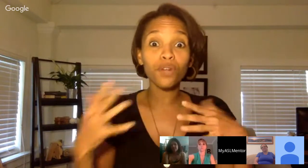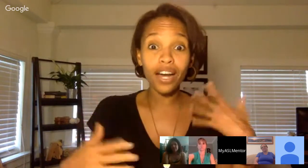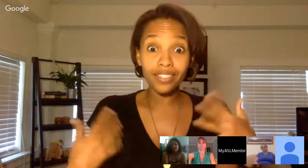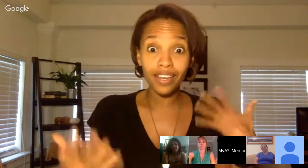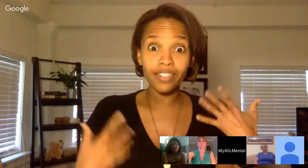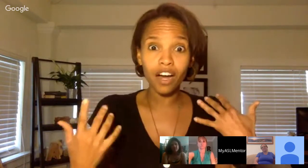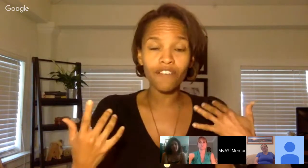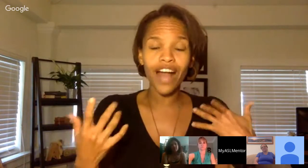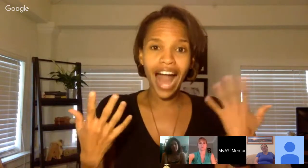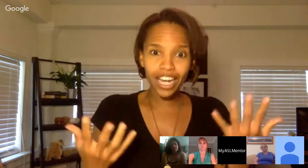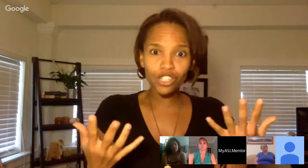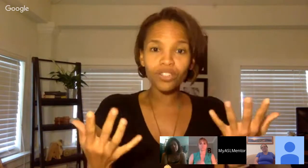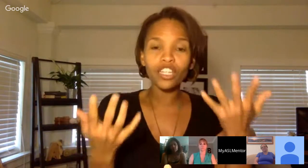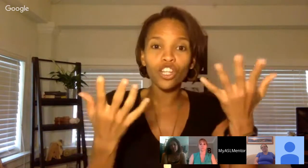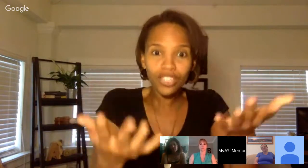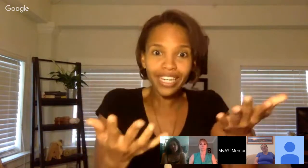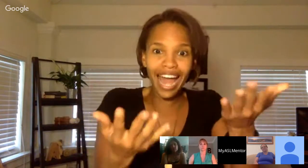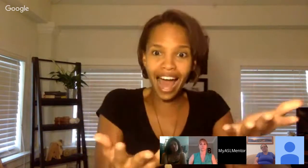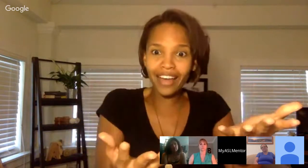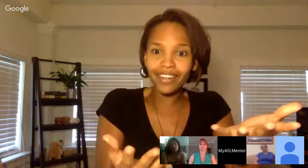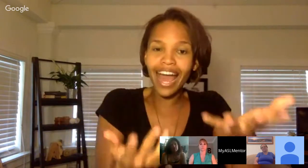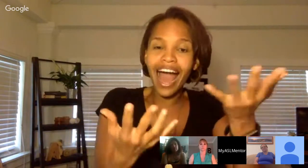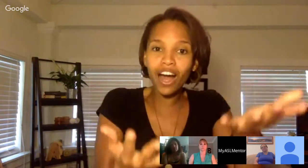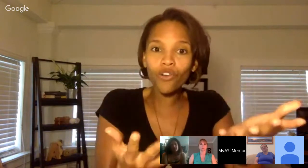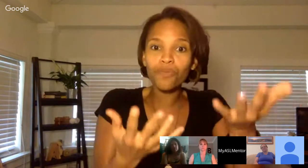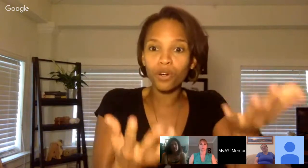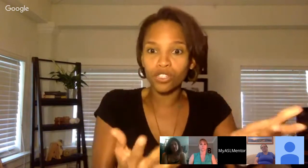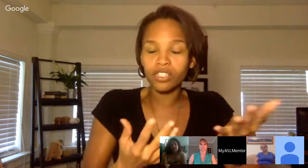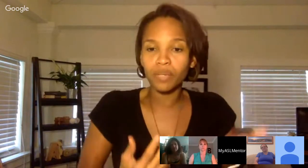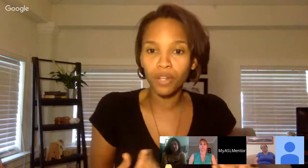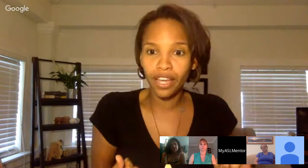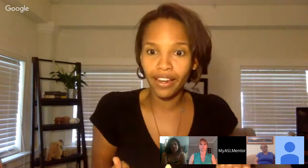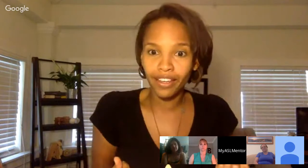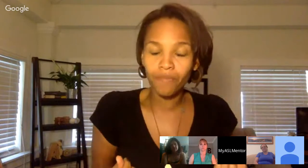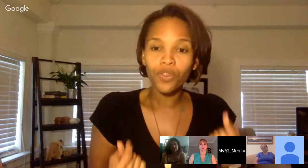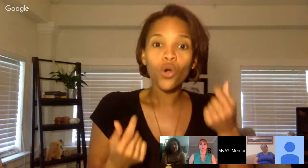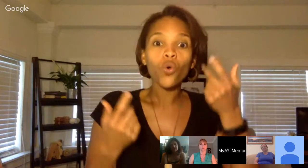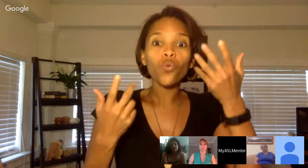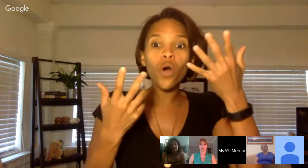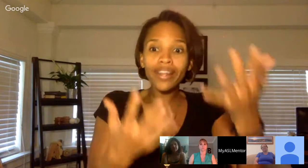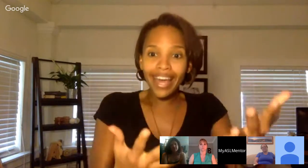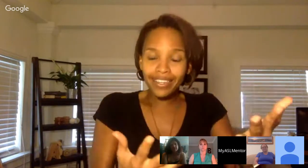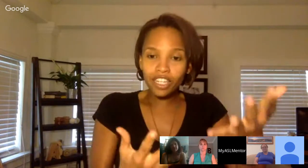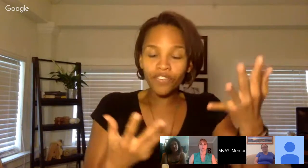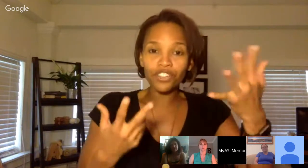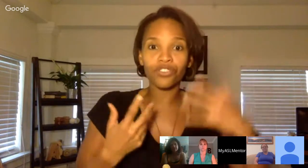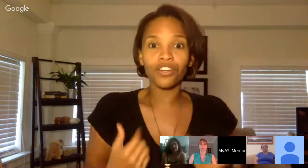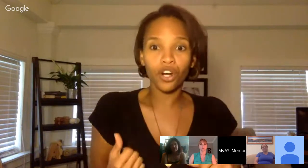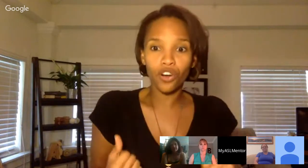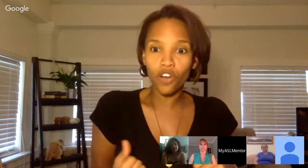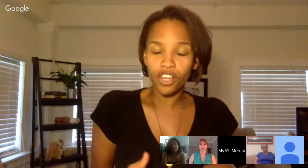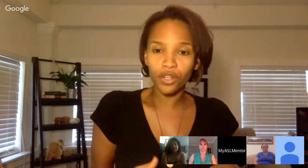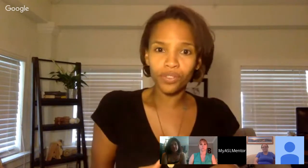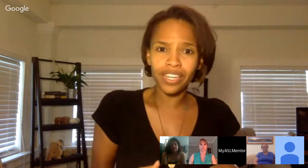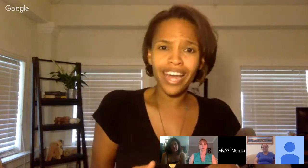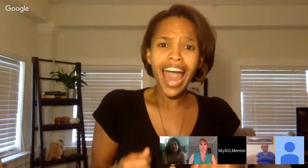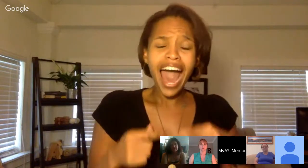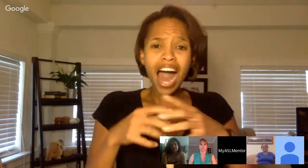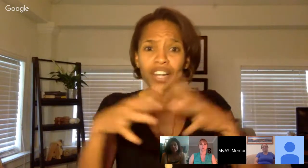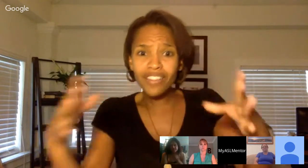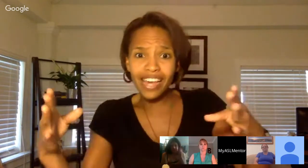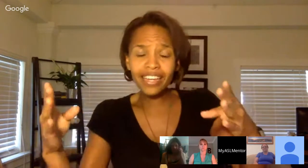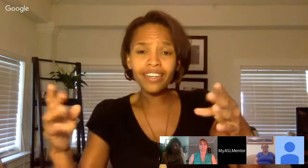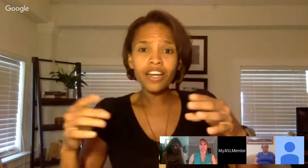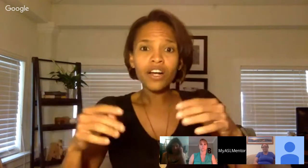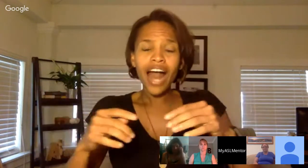this process of actually looking at how the person is communicating. What ASL features are they using?